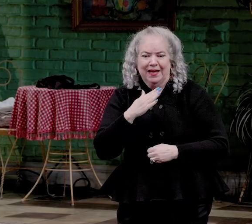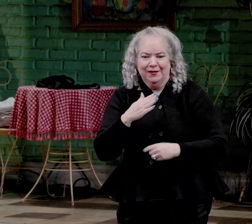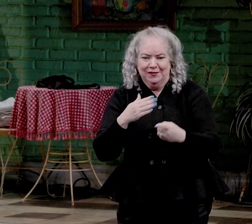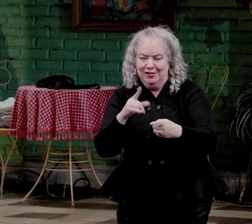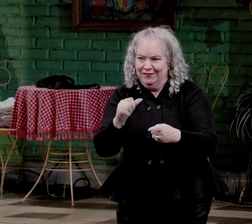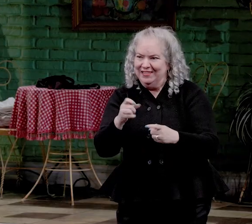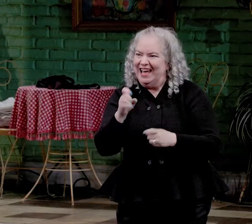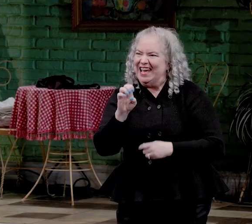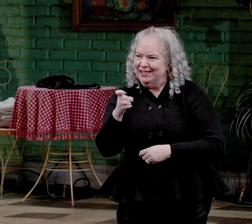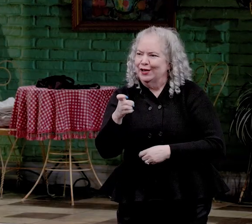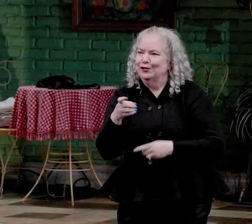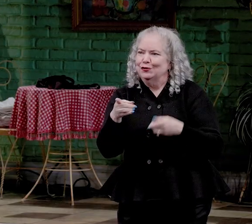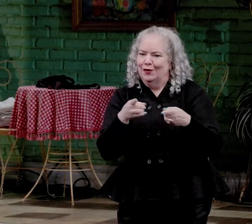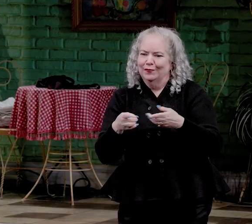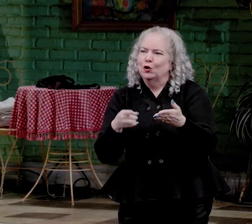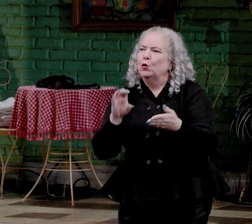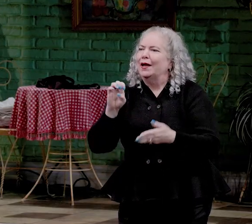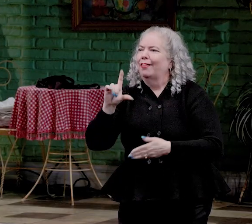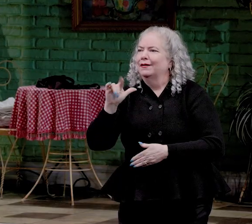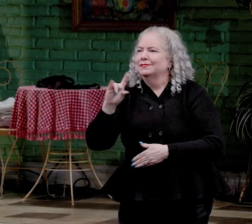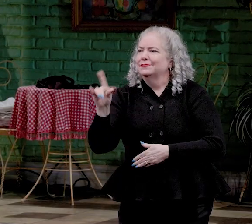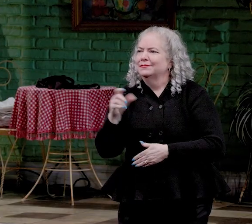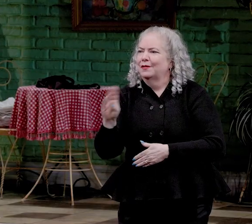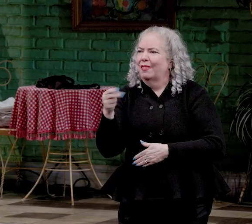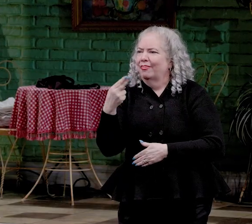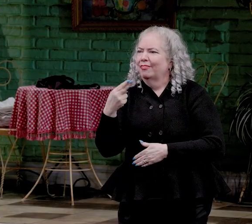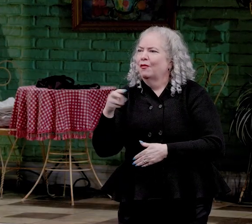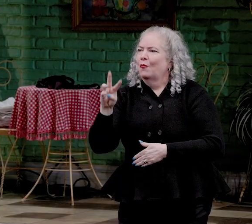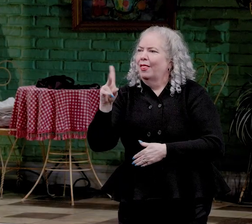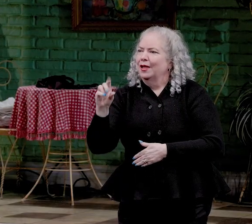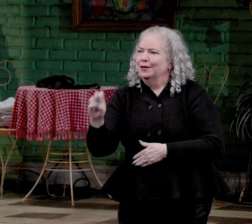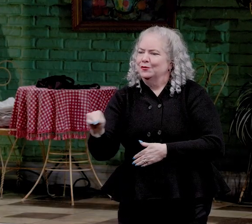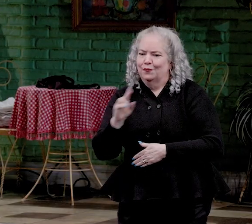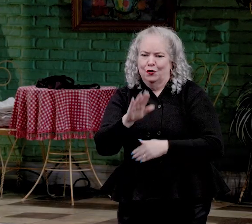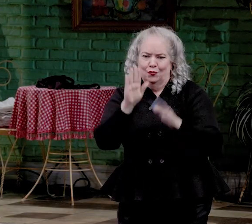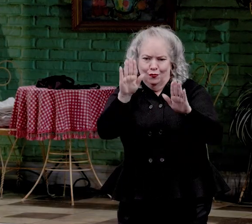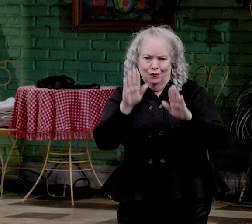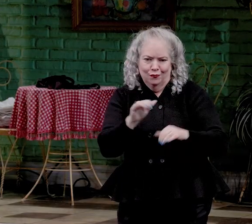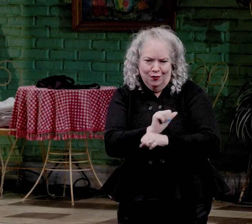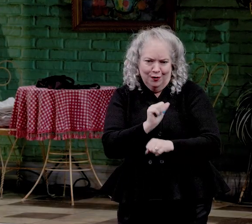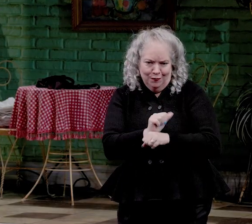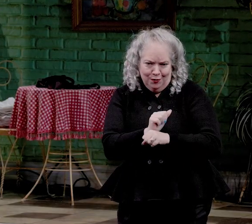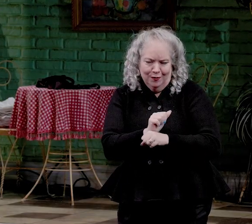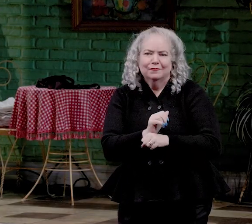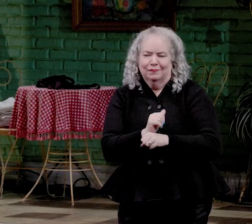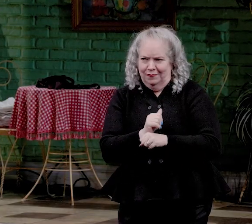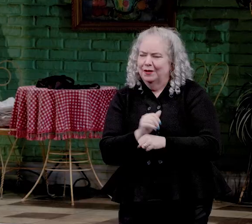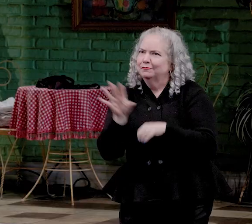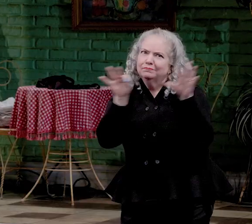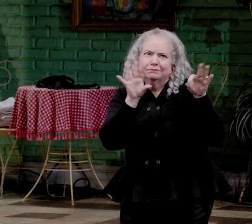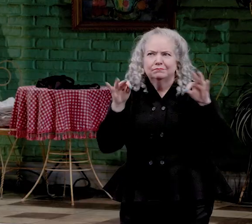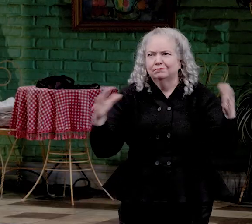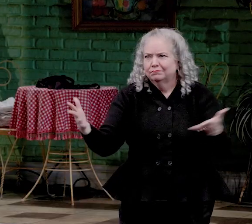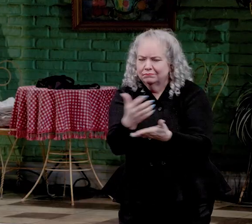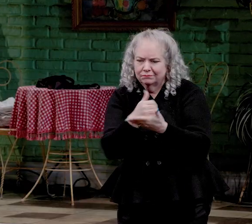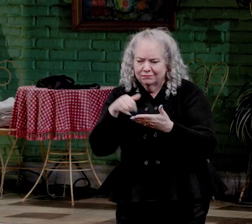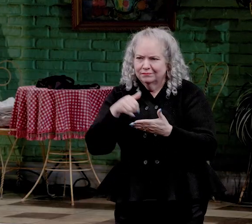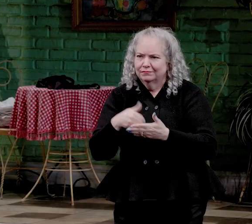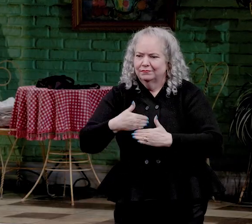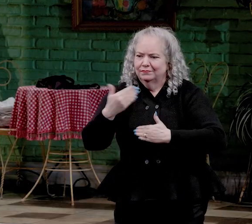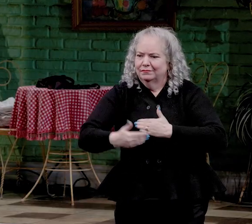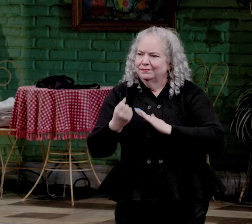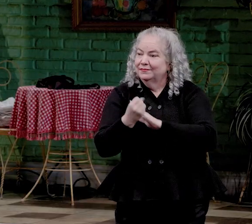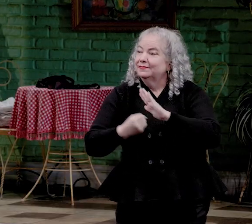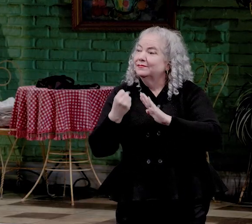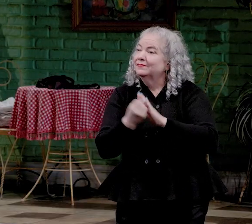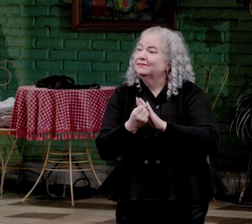director, Elizabeth Williamson, who we'll hear from shortly, for your great work in putting together this upcoming season.